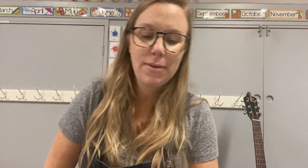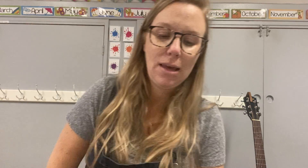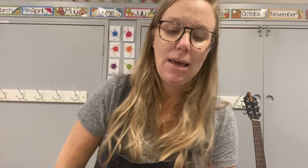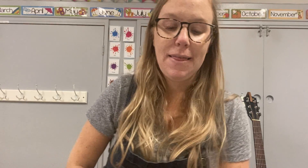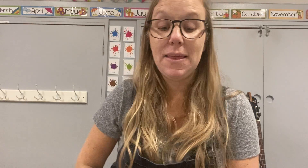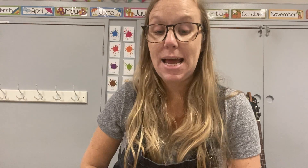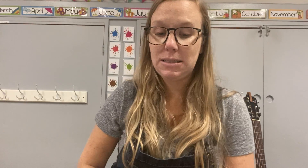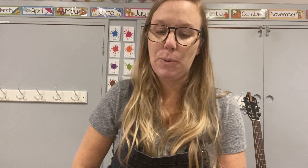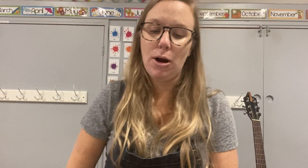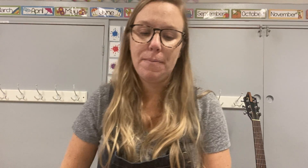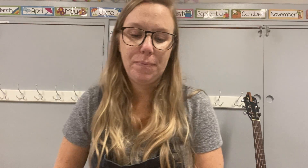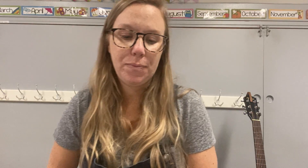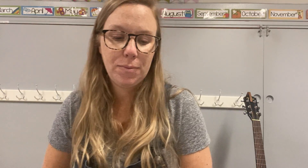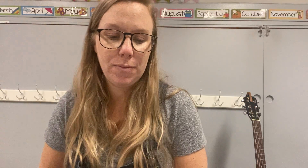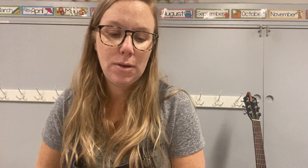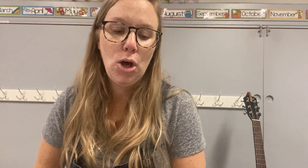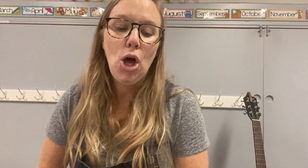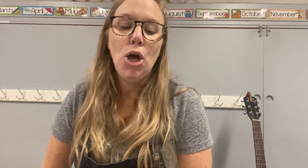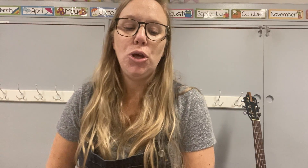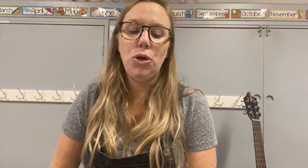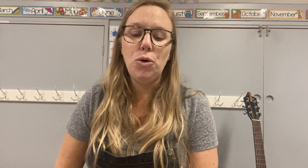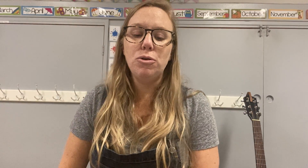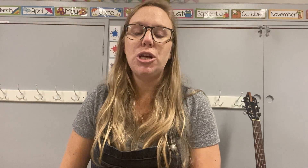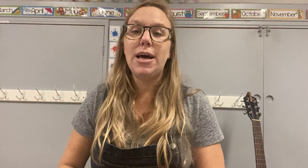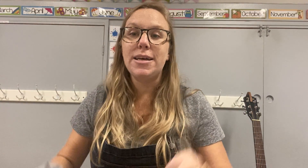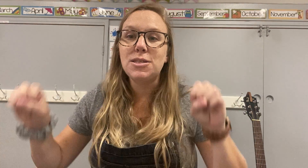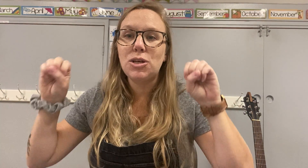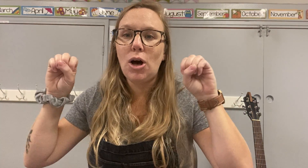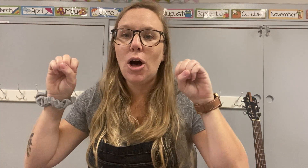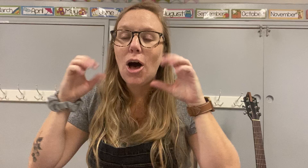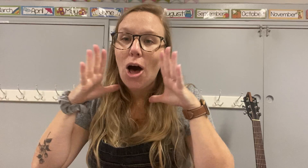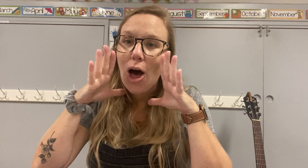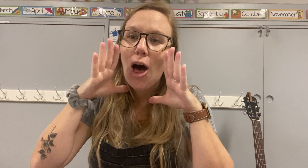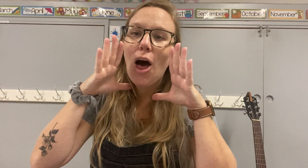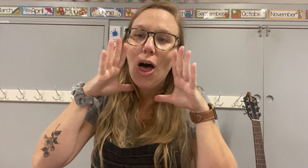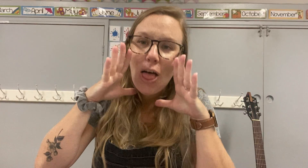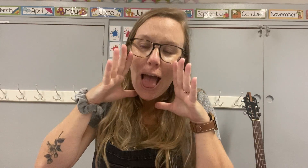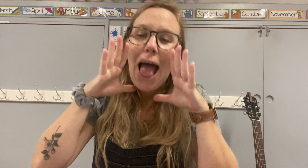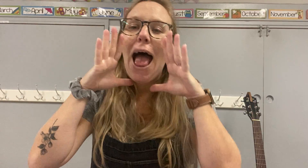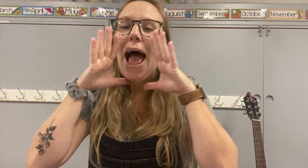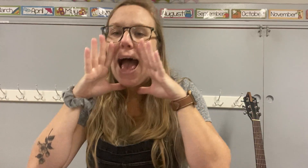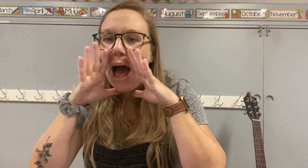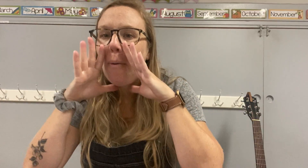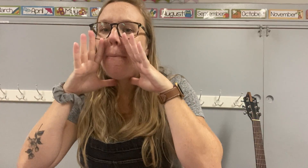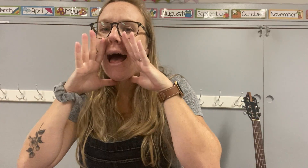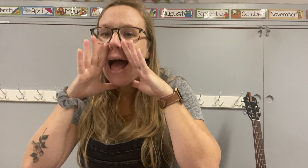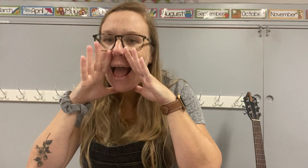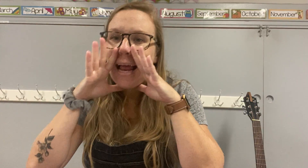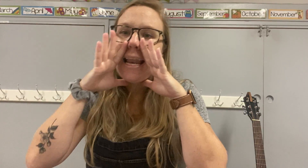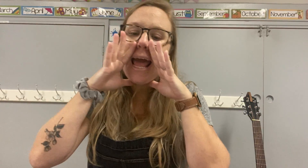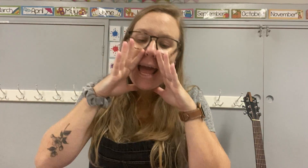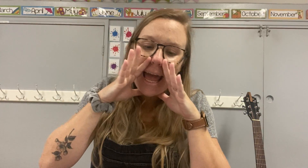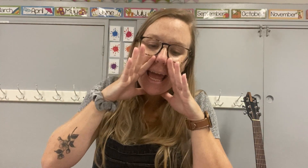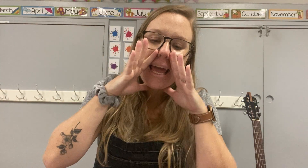The next part. You just call out my name.